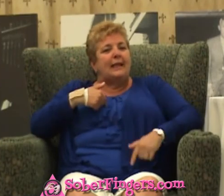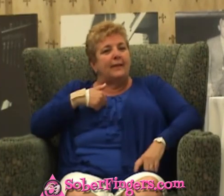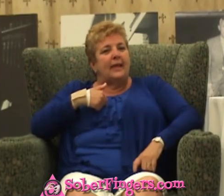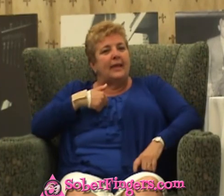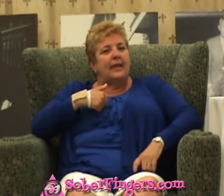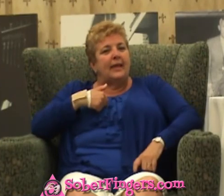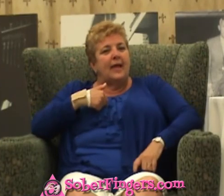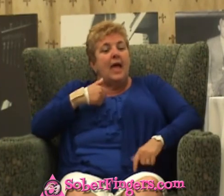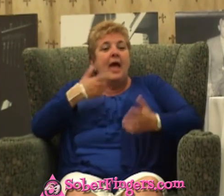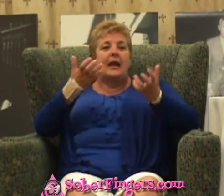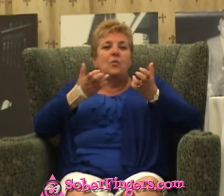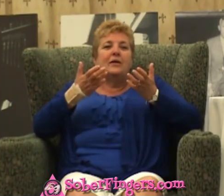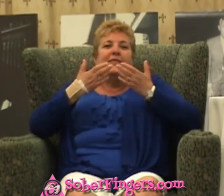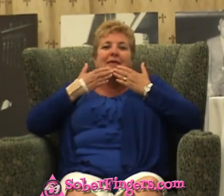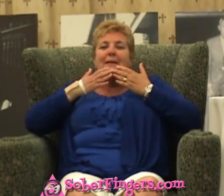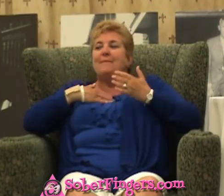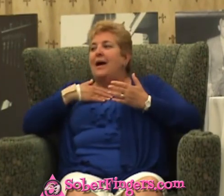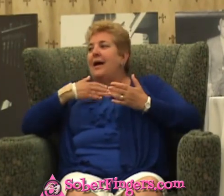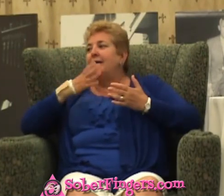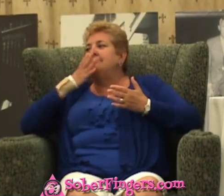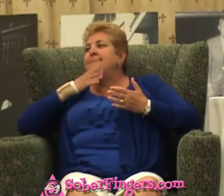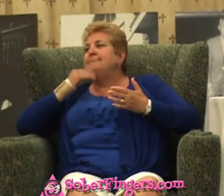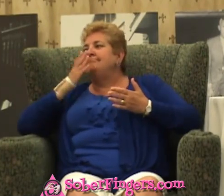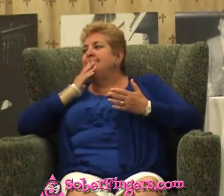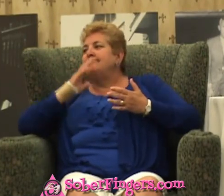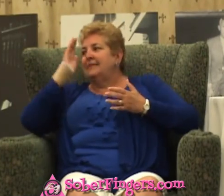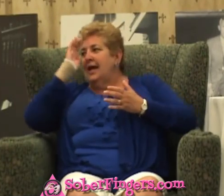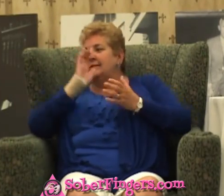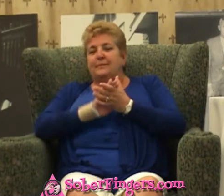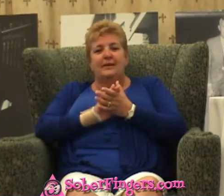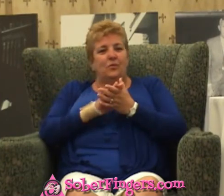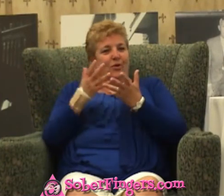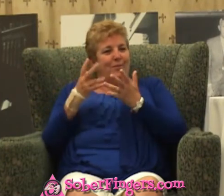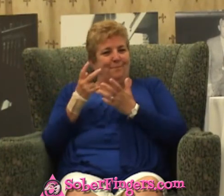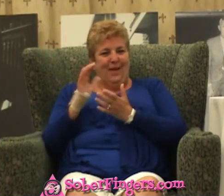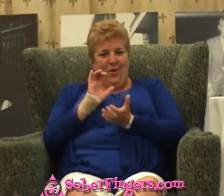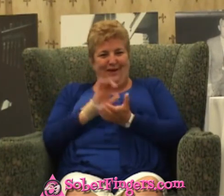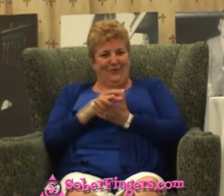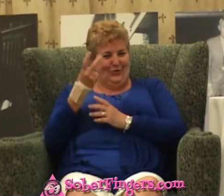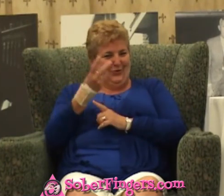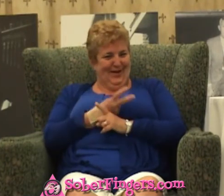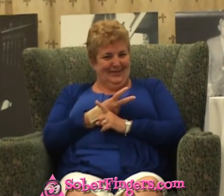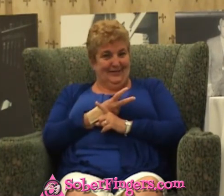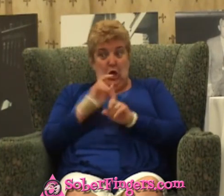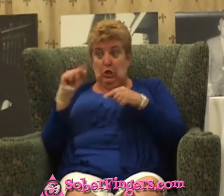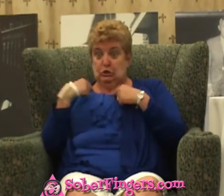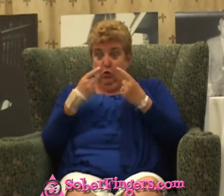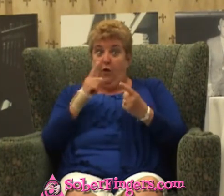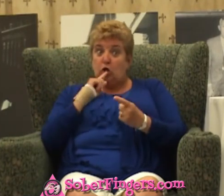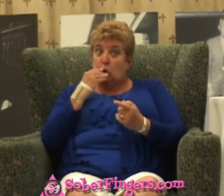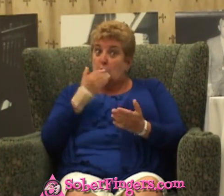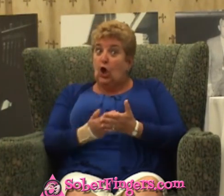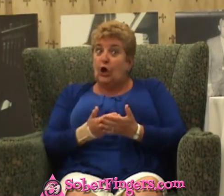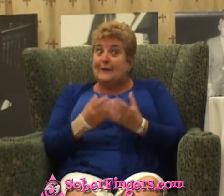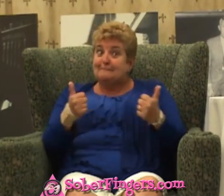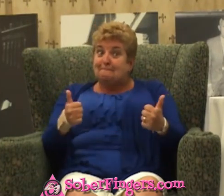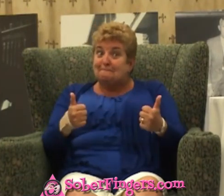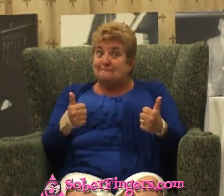want to thank my loving husband again. Like I said, we've been 2 months into this marriage, and so far so good. And if